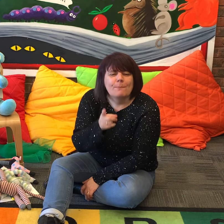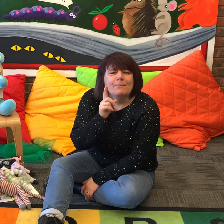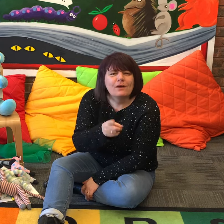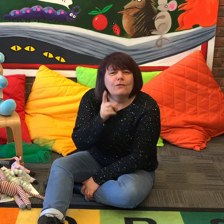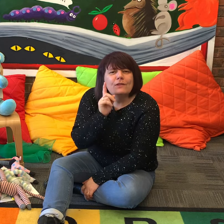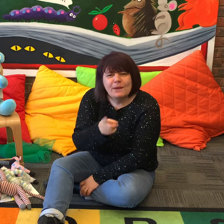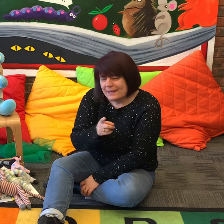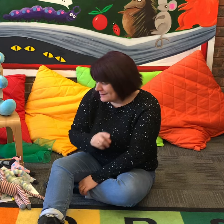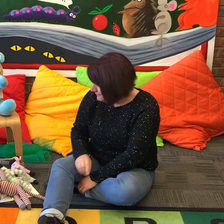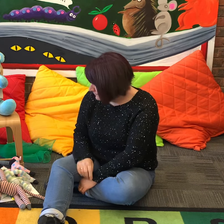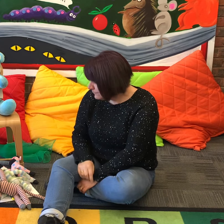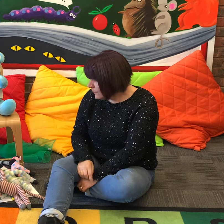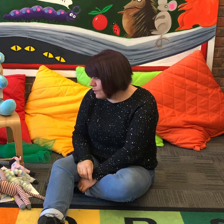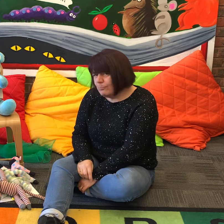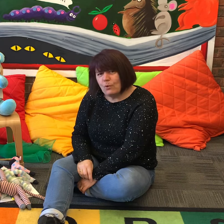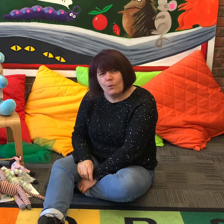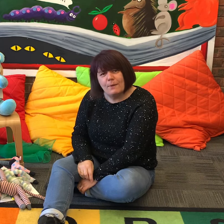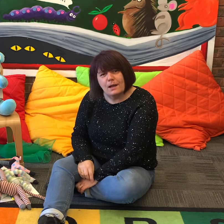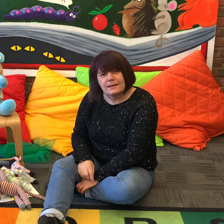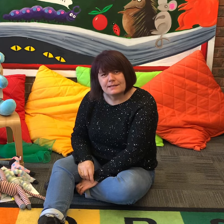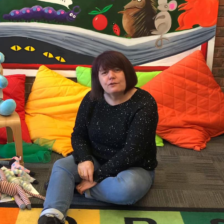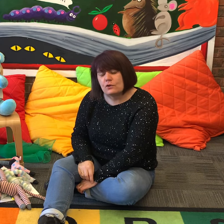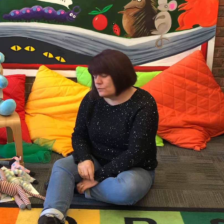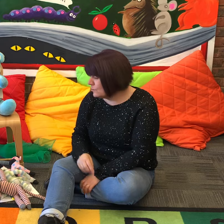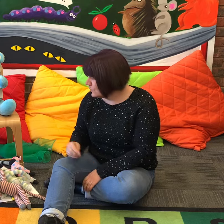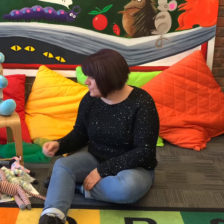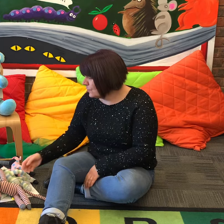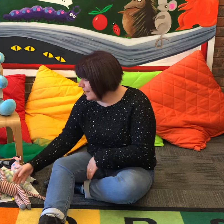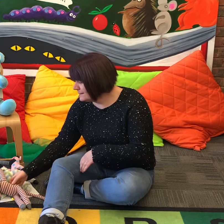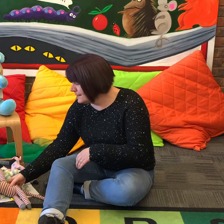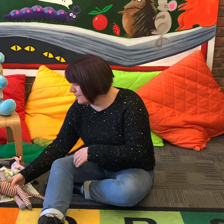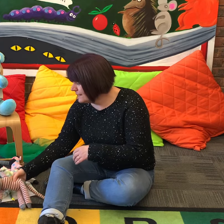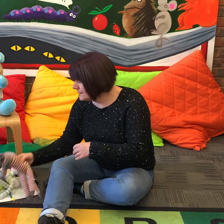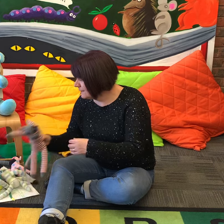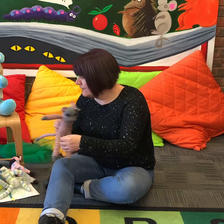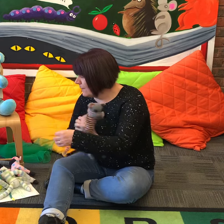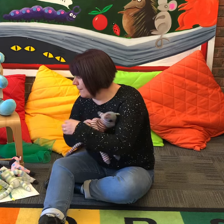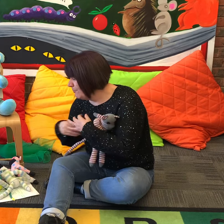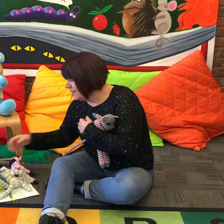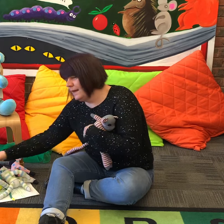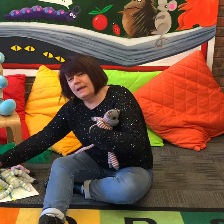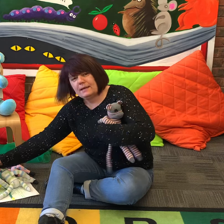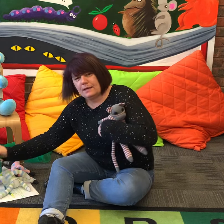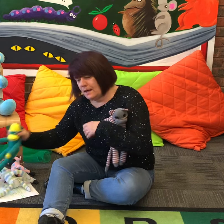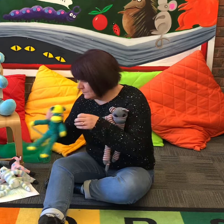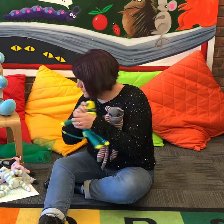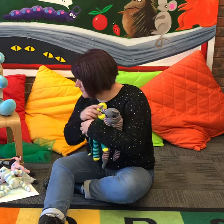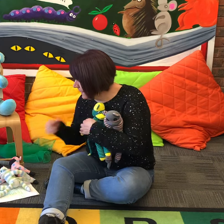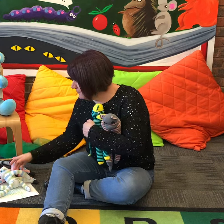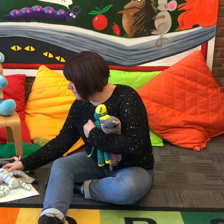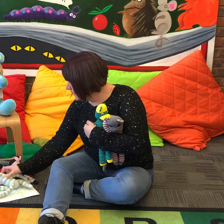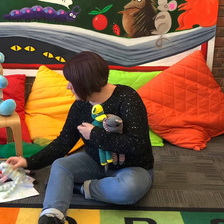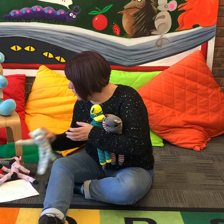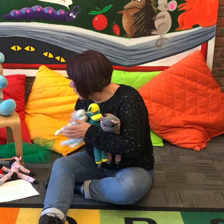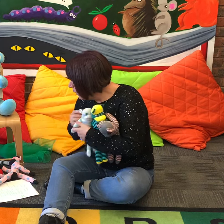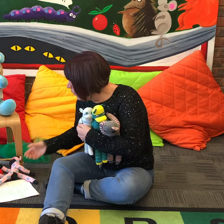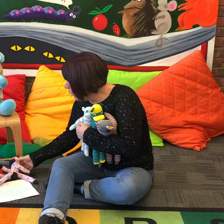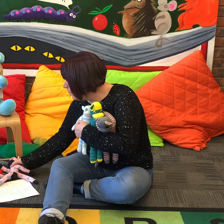jumping on the bed. Poor monkeys, they've all got sore heads now. Let's give them a big cuddle to make them feel all